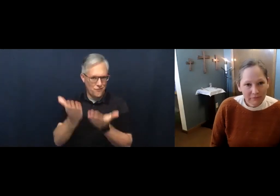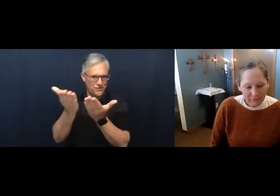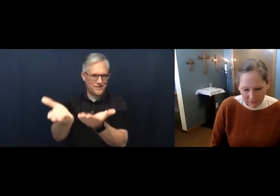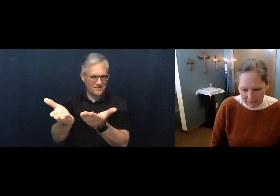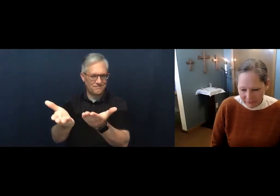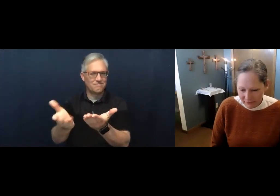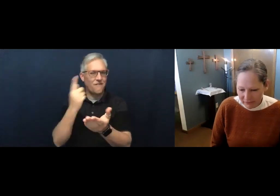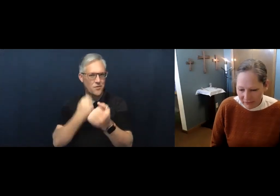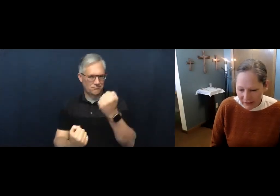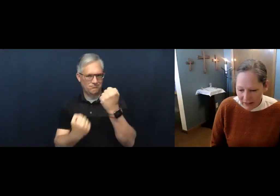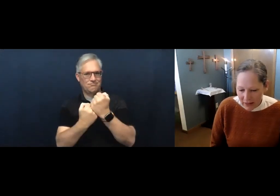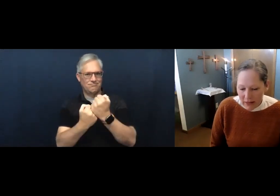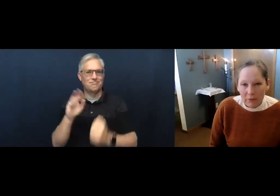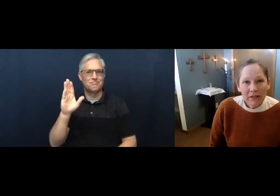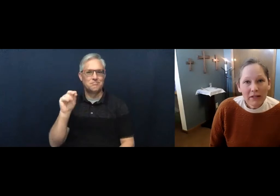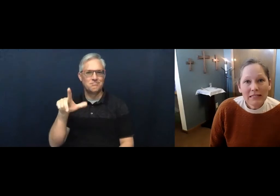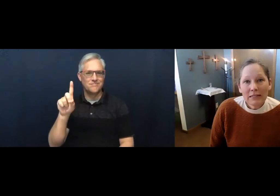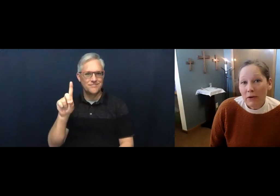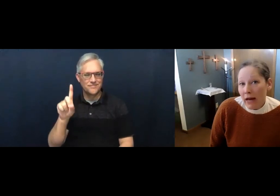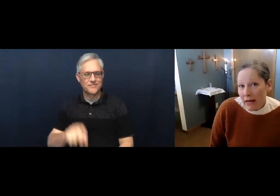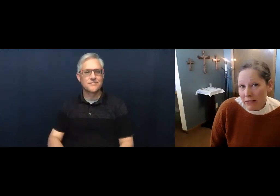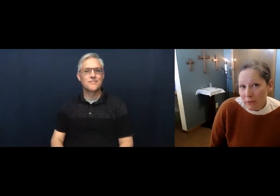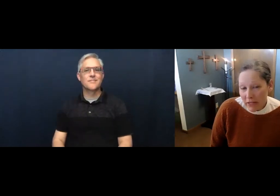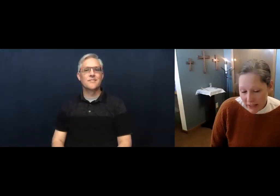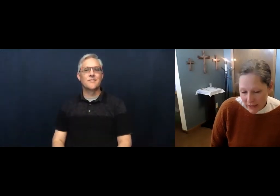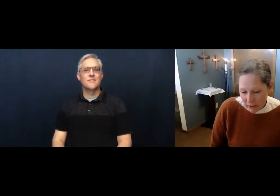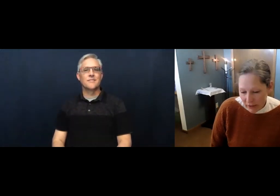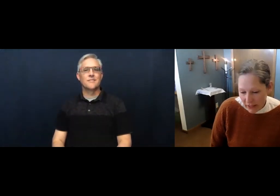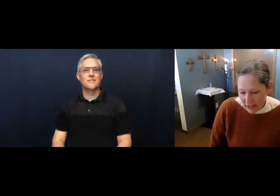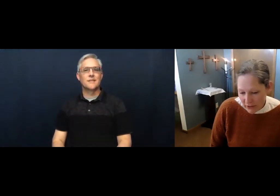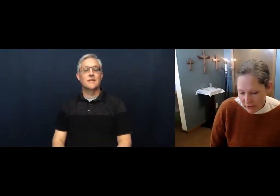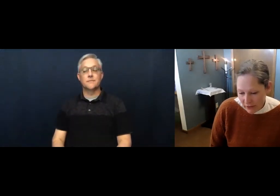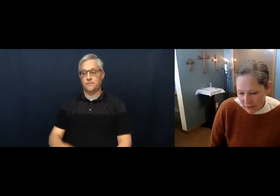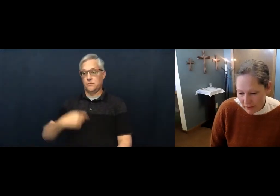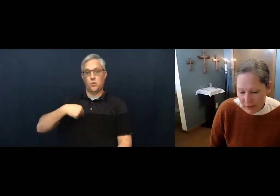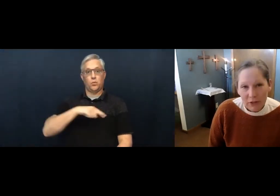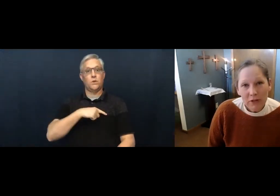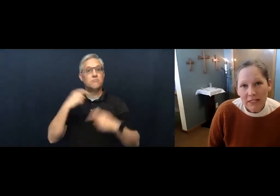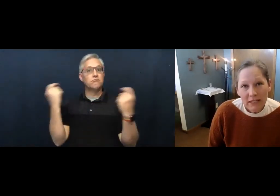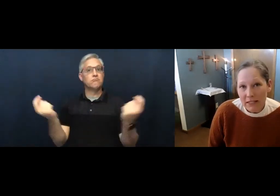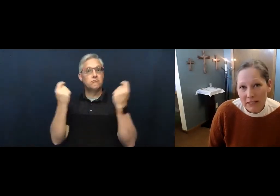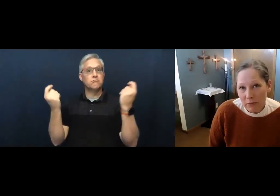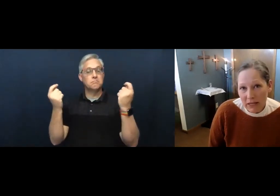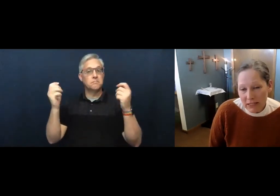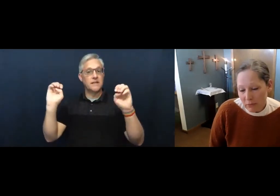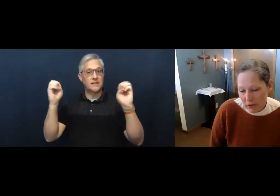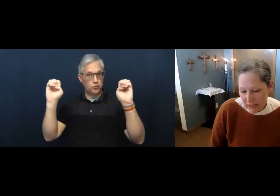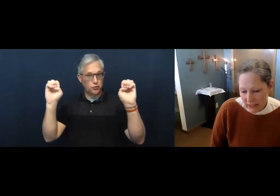Because as we celebrate Easter, we trust this amazing promise